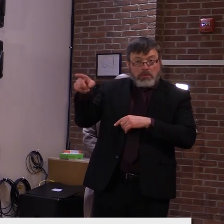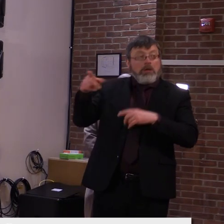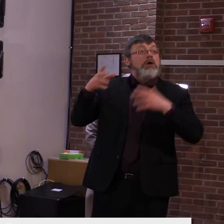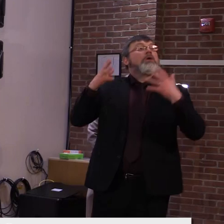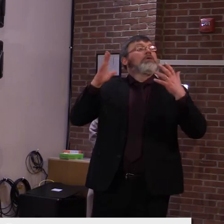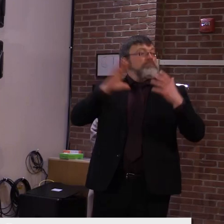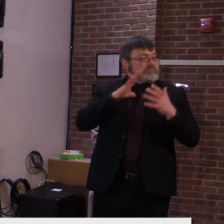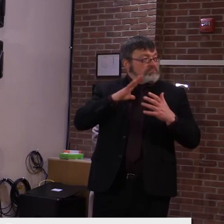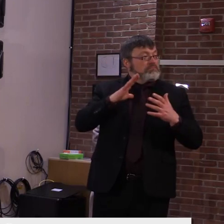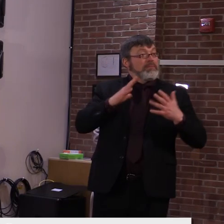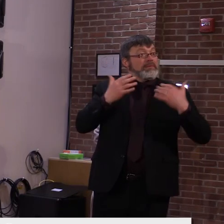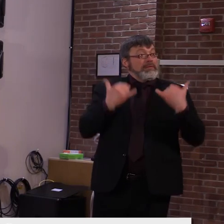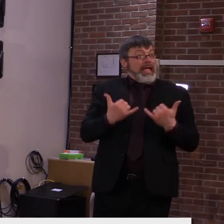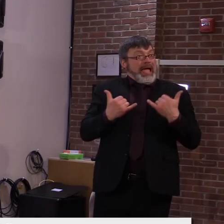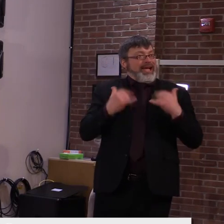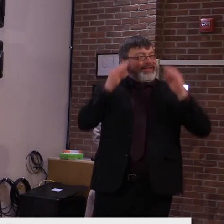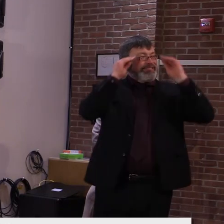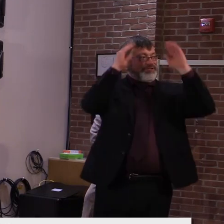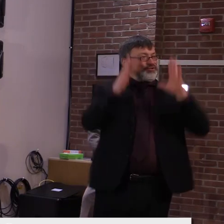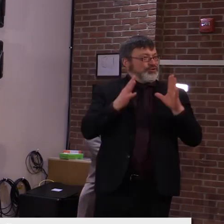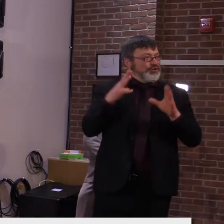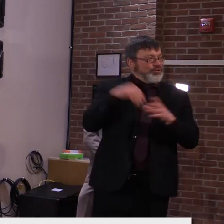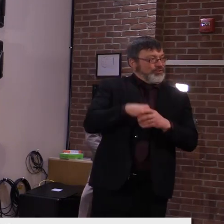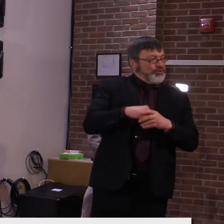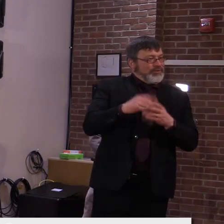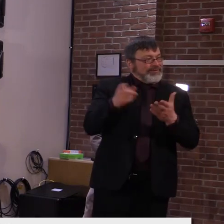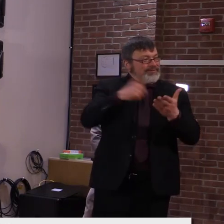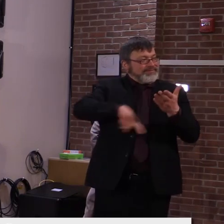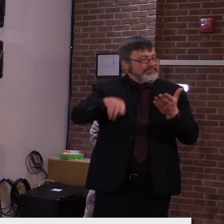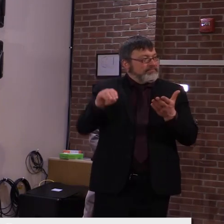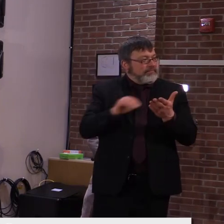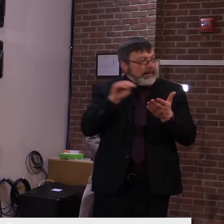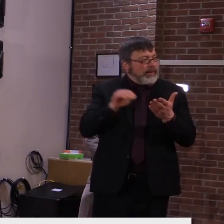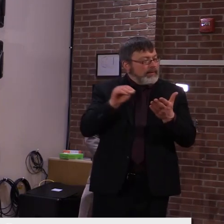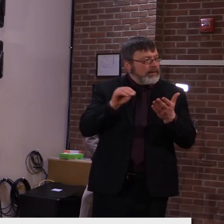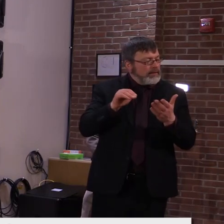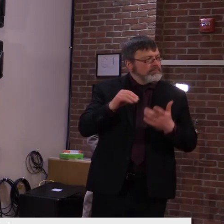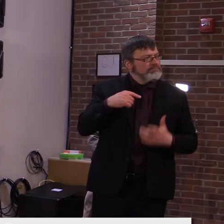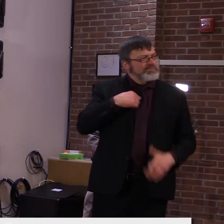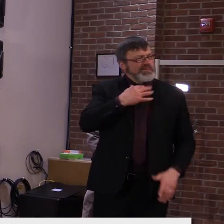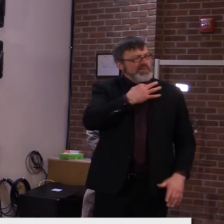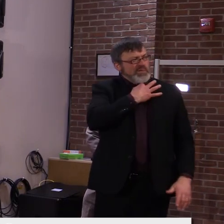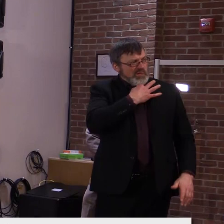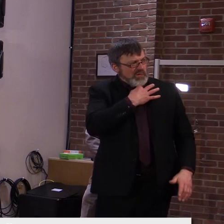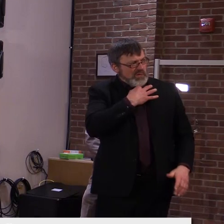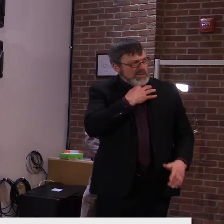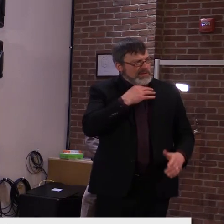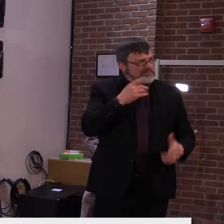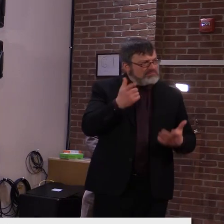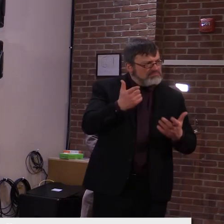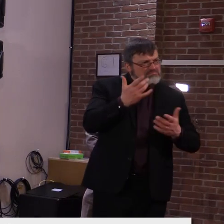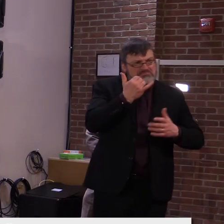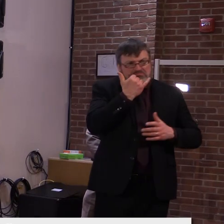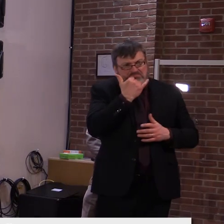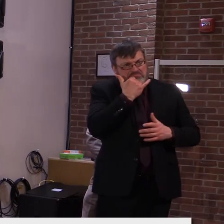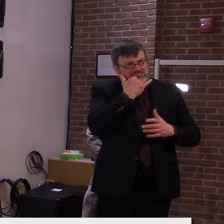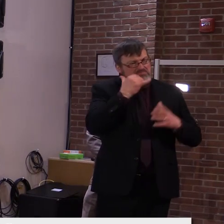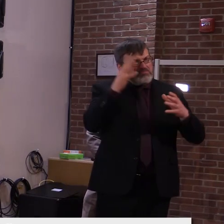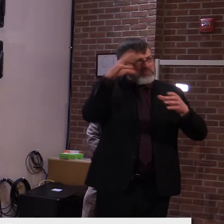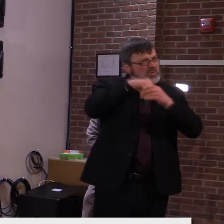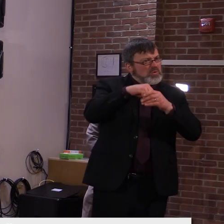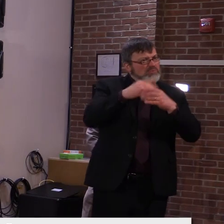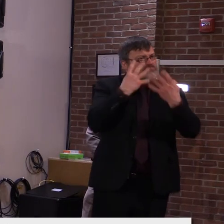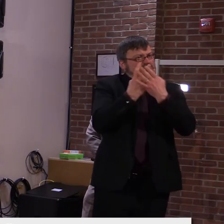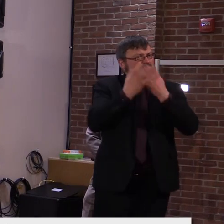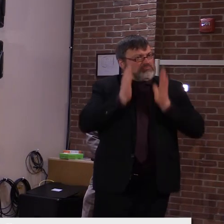well? Here's my plan, and we haven't fully decided on this, but once